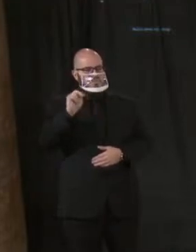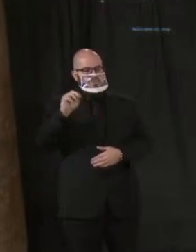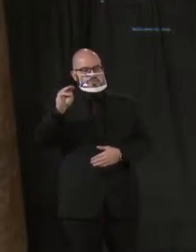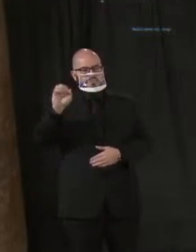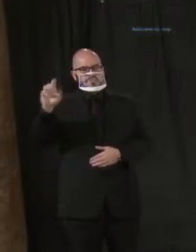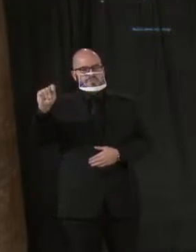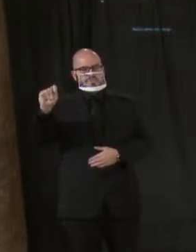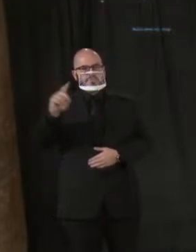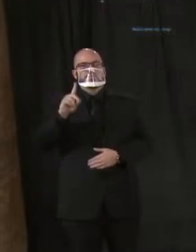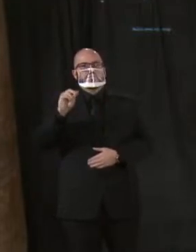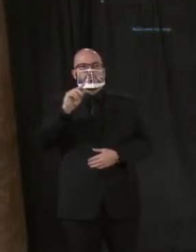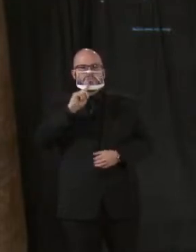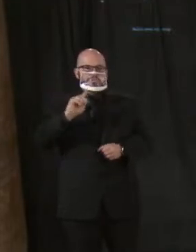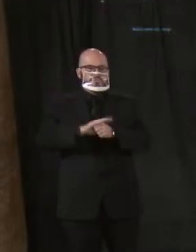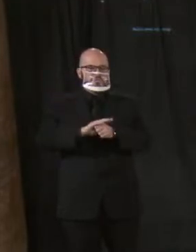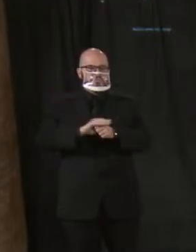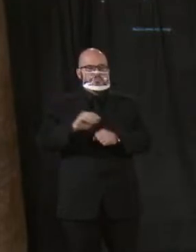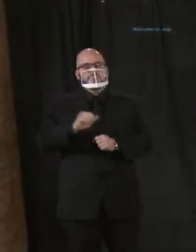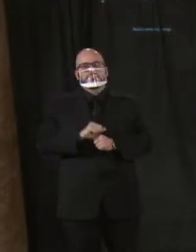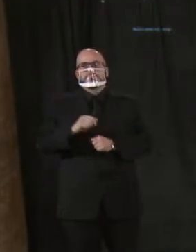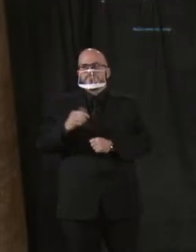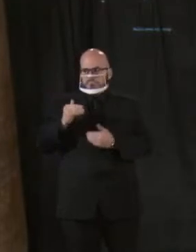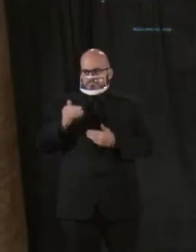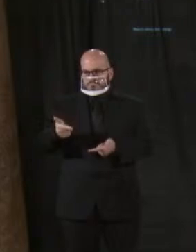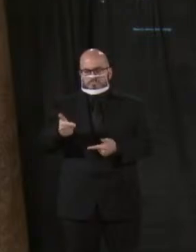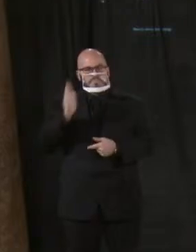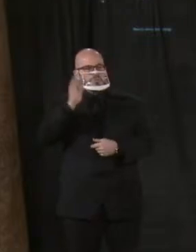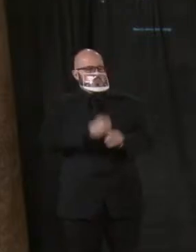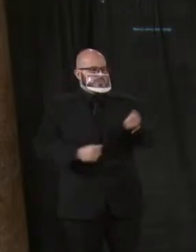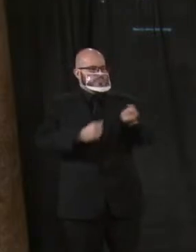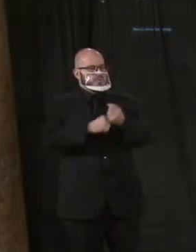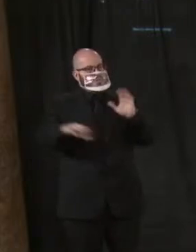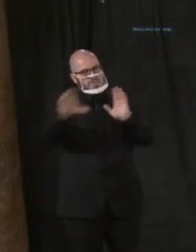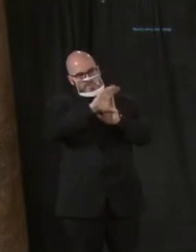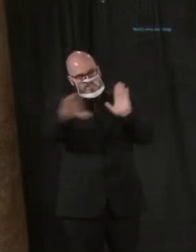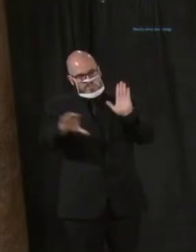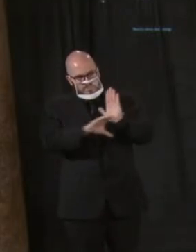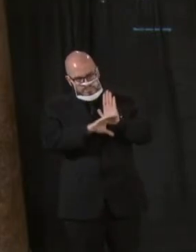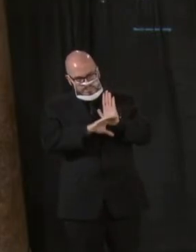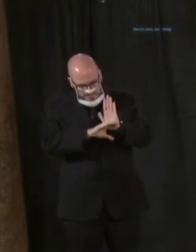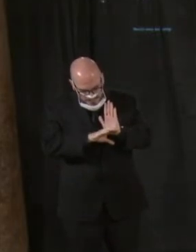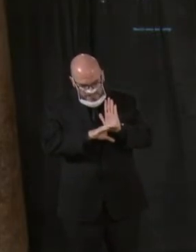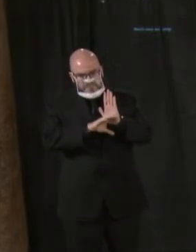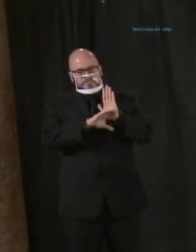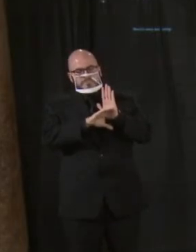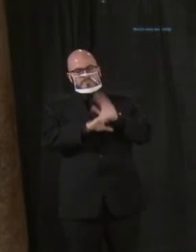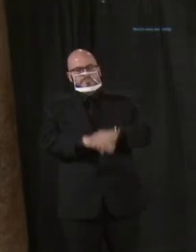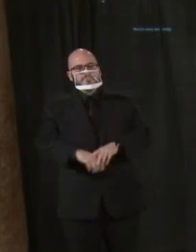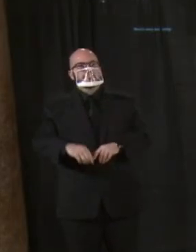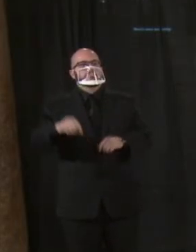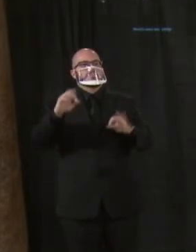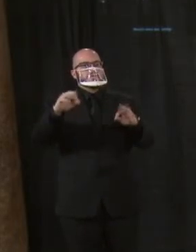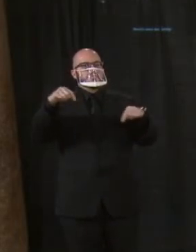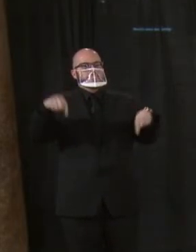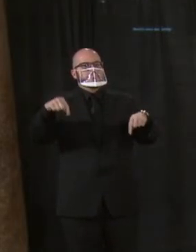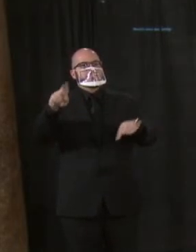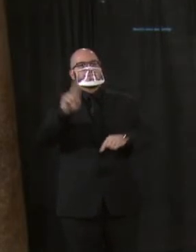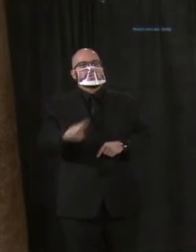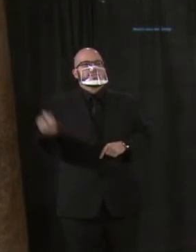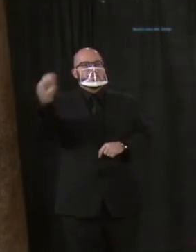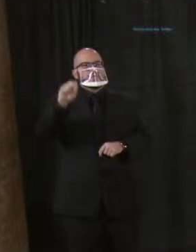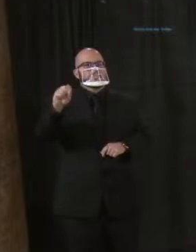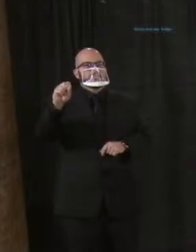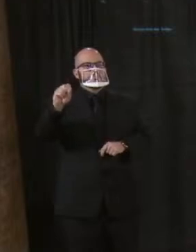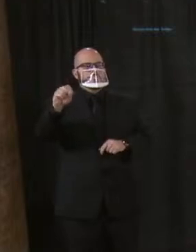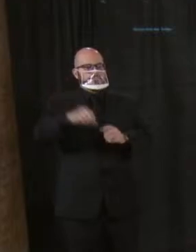do affirm that I will support the Constitution I will support the Constitution of the United States of the United